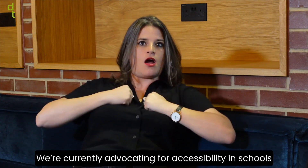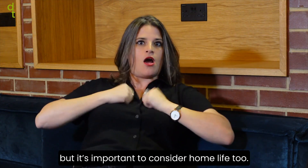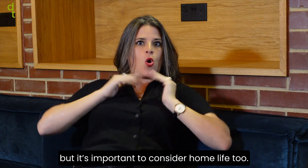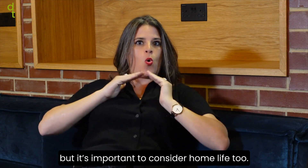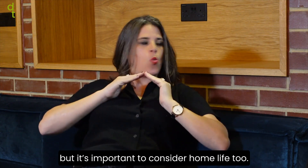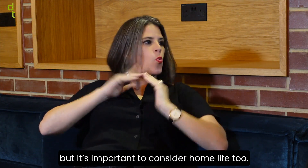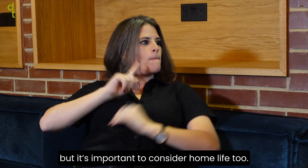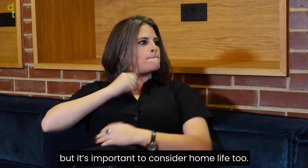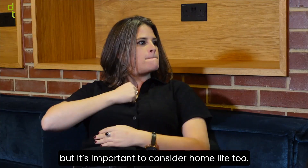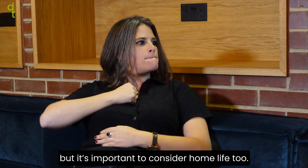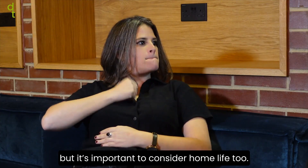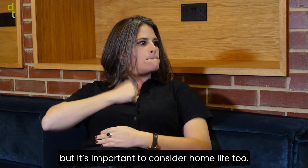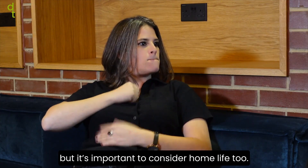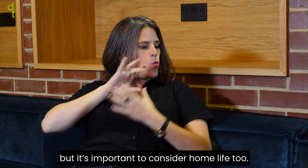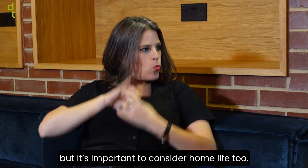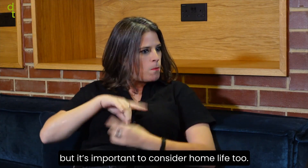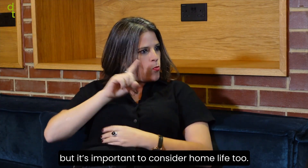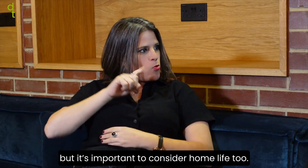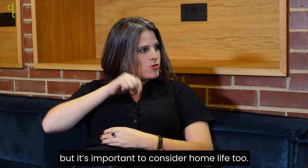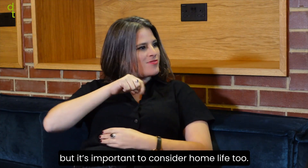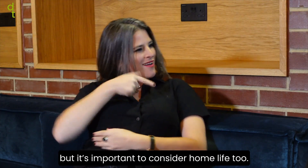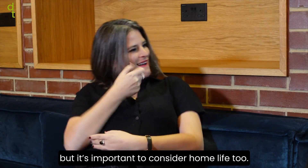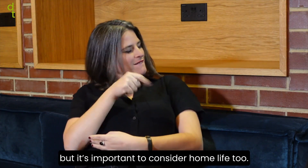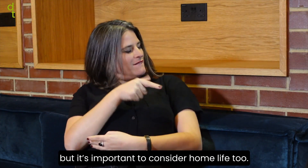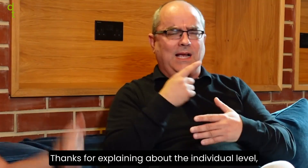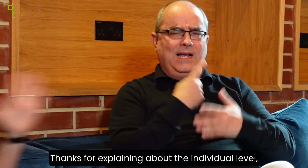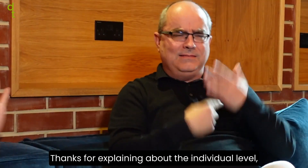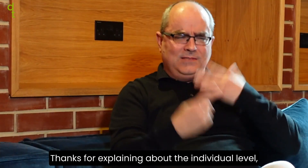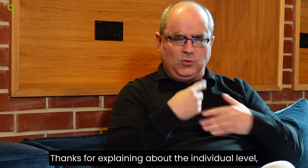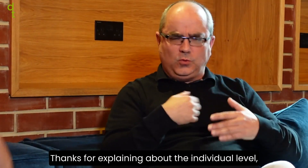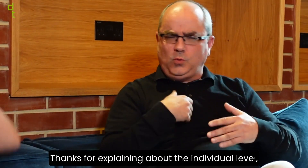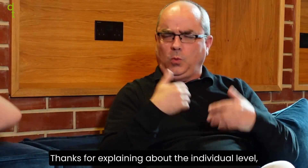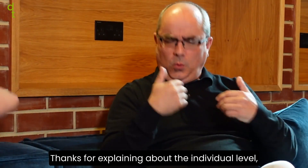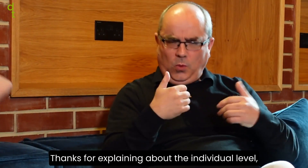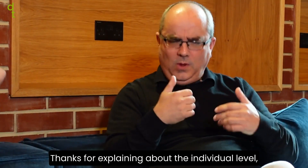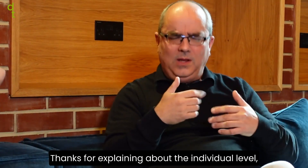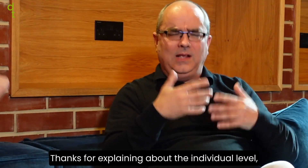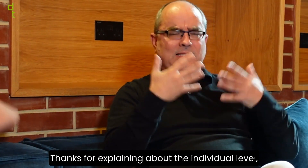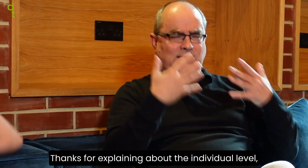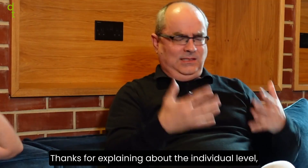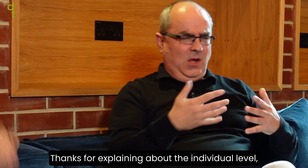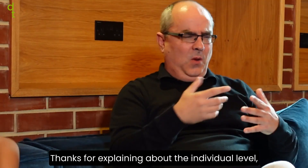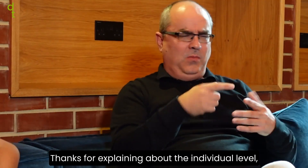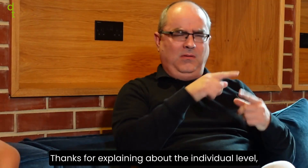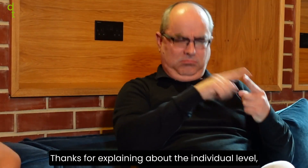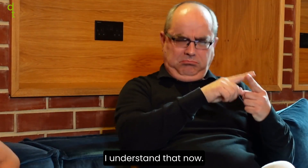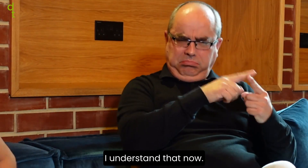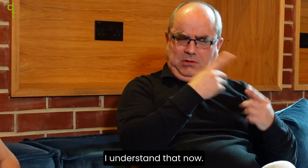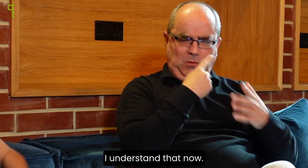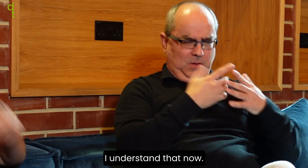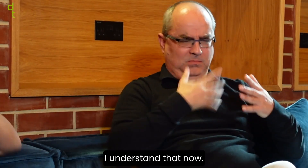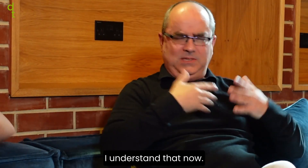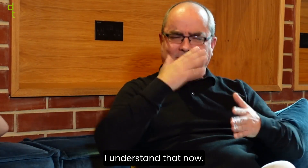but it's important to consider home life too. Thanks for explaining about the individual level. I understand that